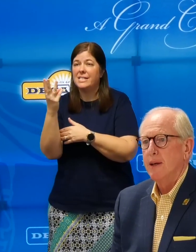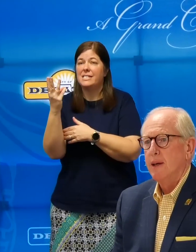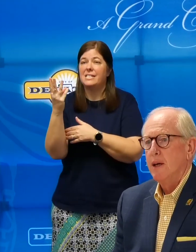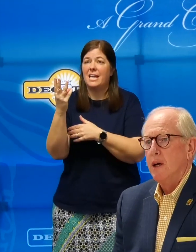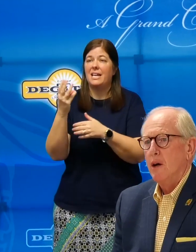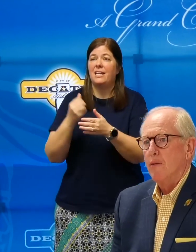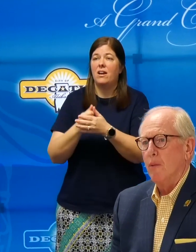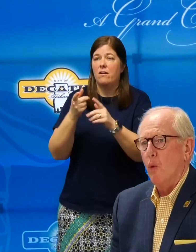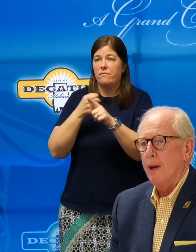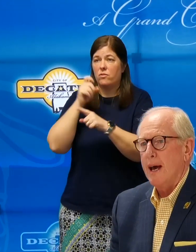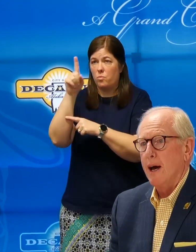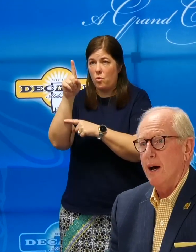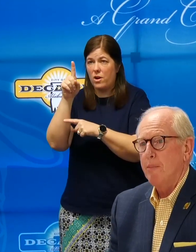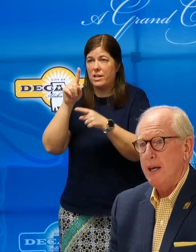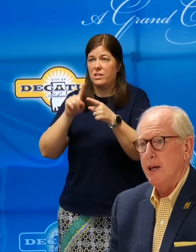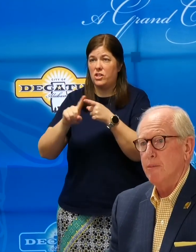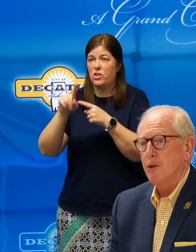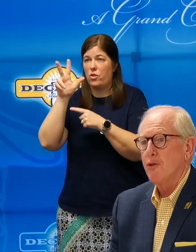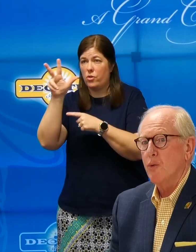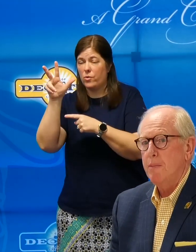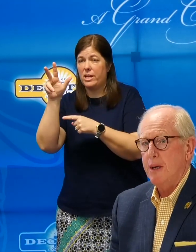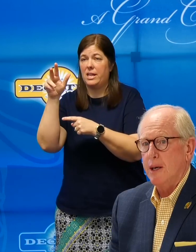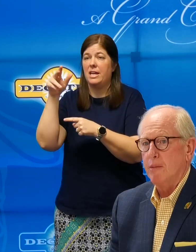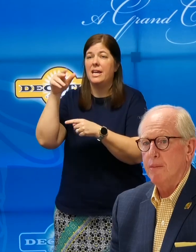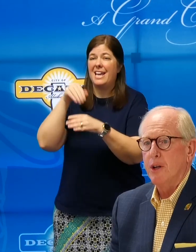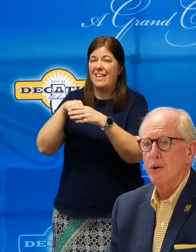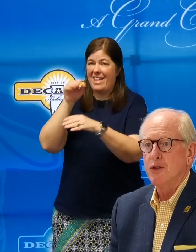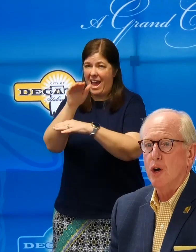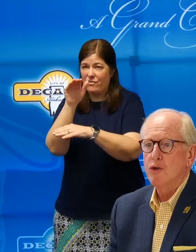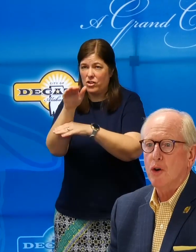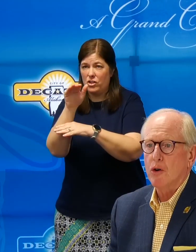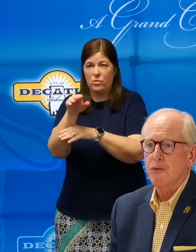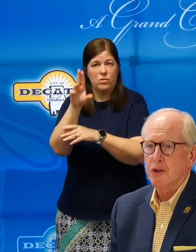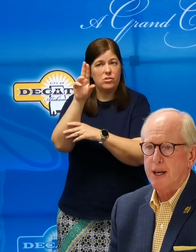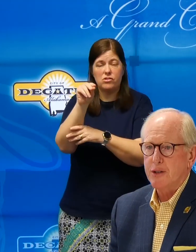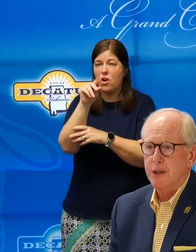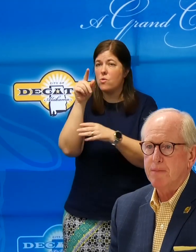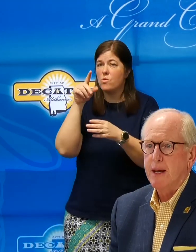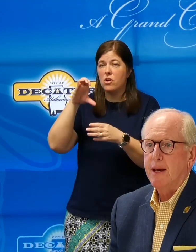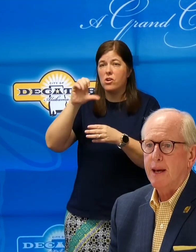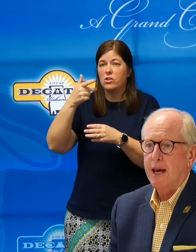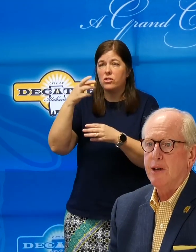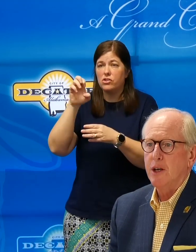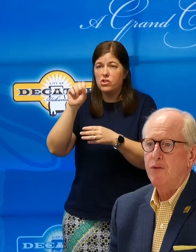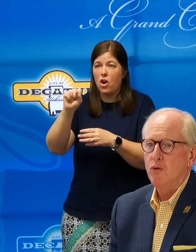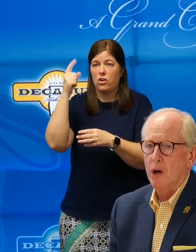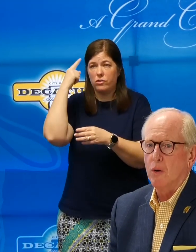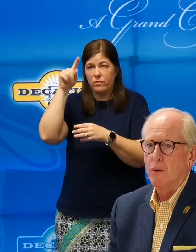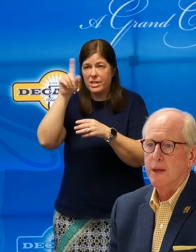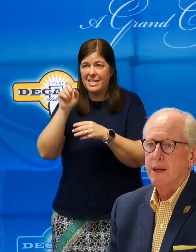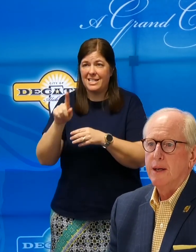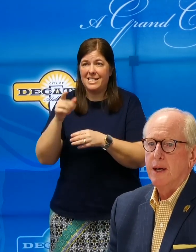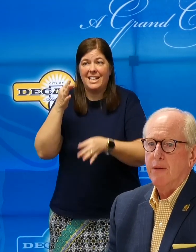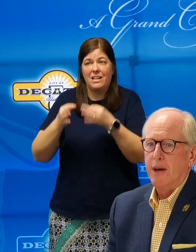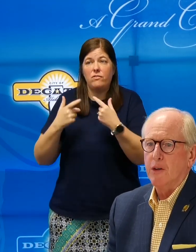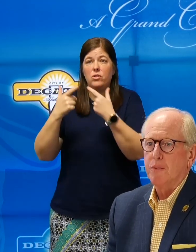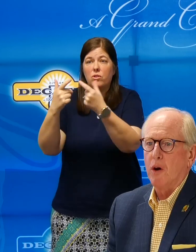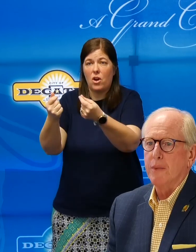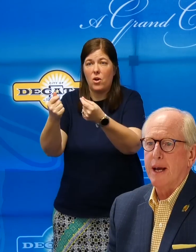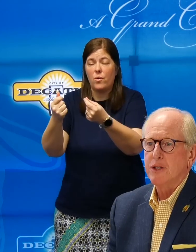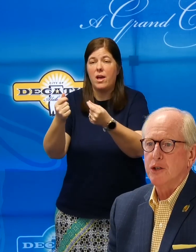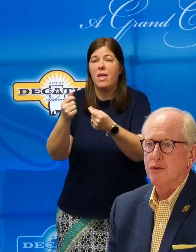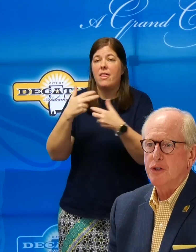22nd, from 1 p.m. to 3 p.m. There is no charge for testing, and if you go, the